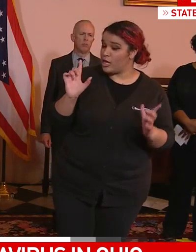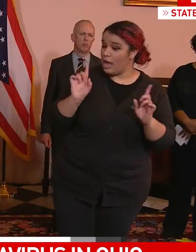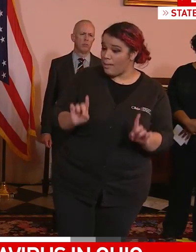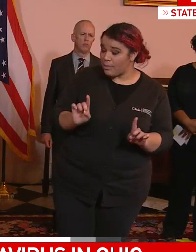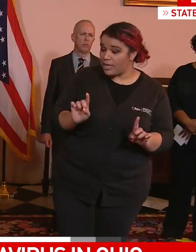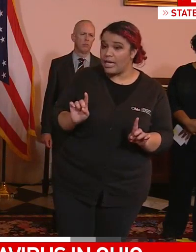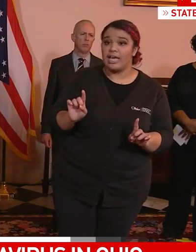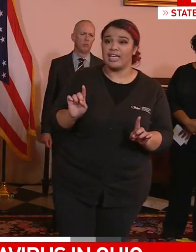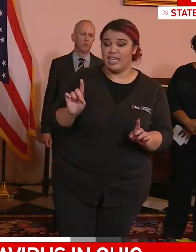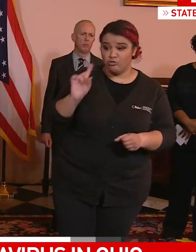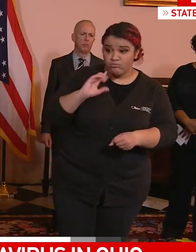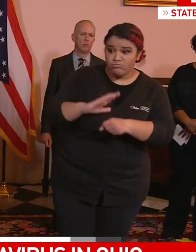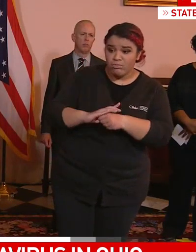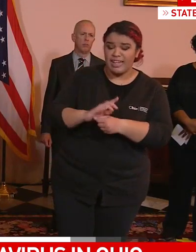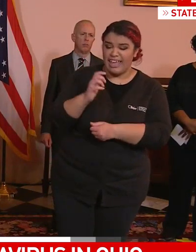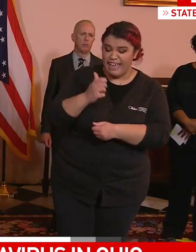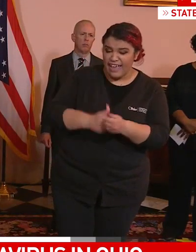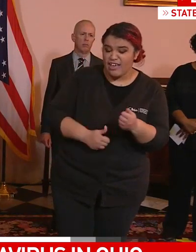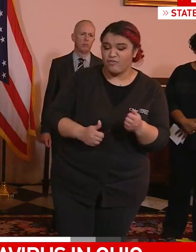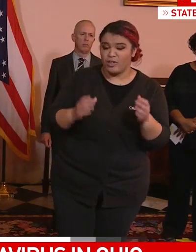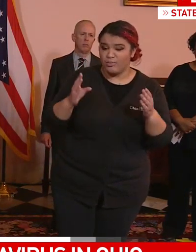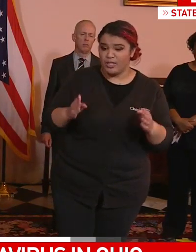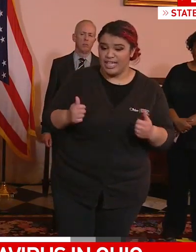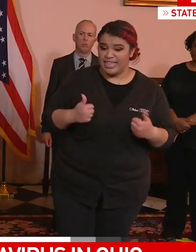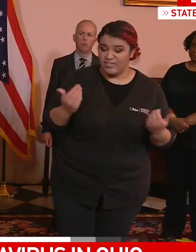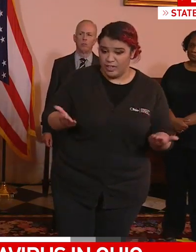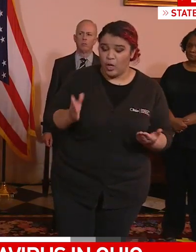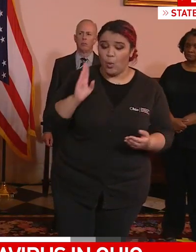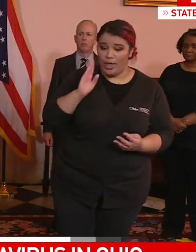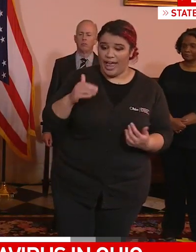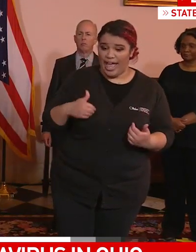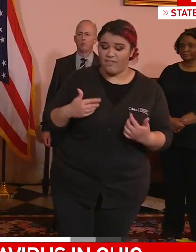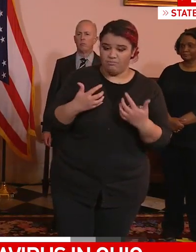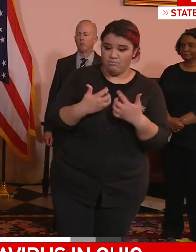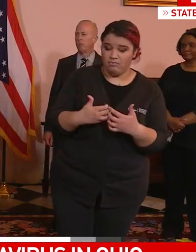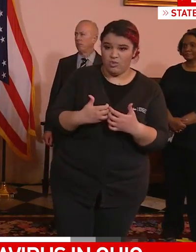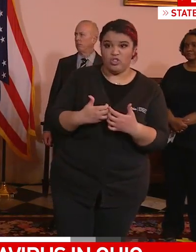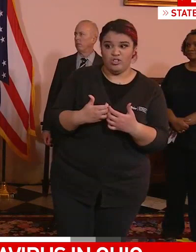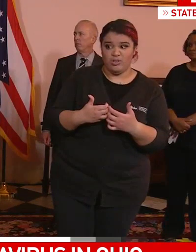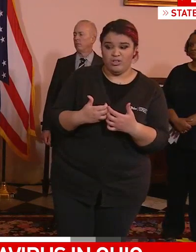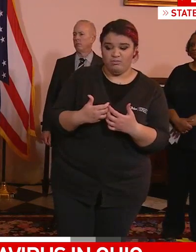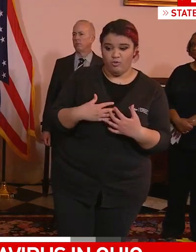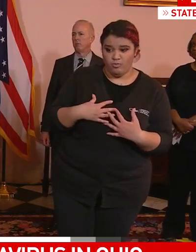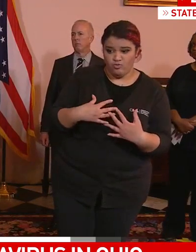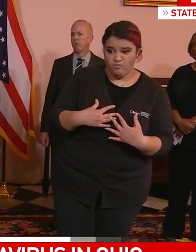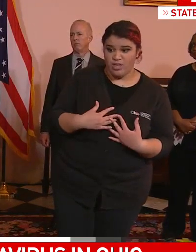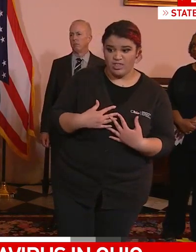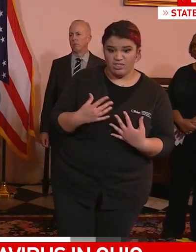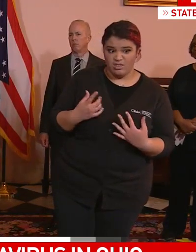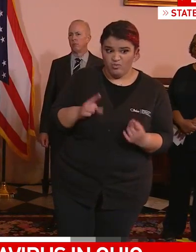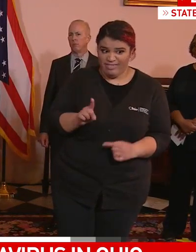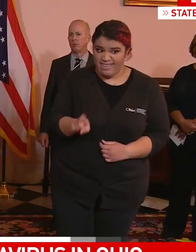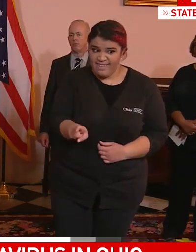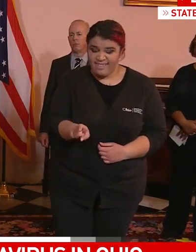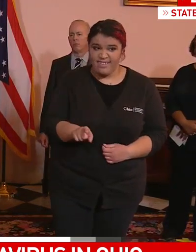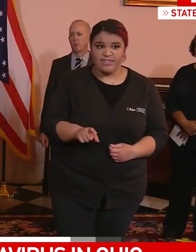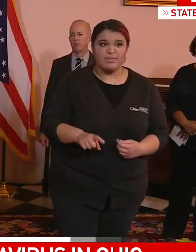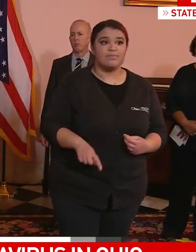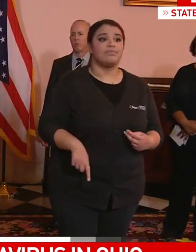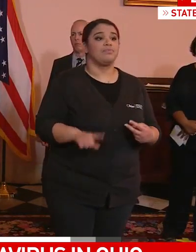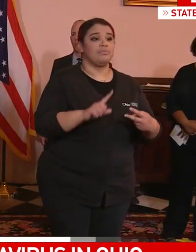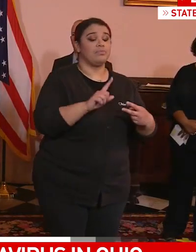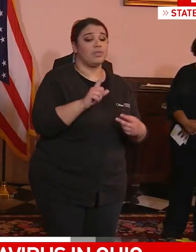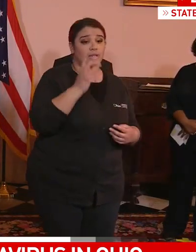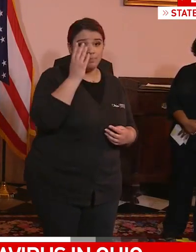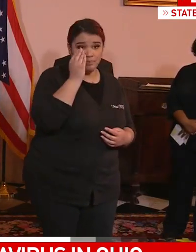will have a ventilator who needs one? Thank you. We're to take the second part of your question, we're working every